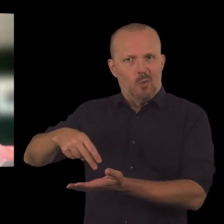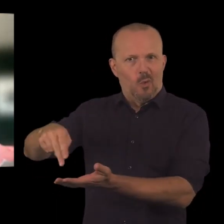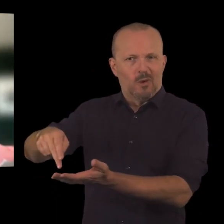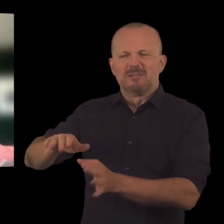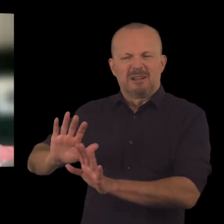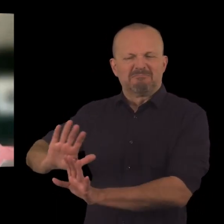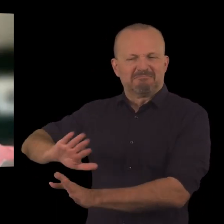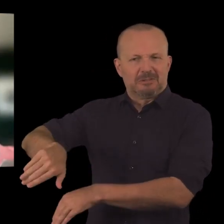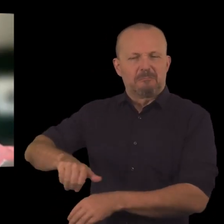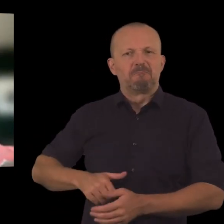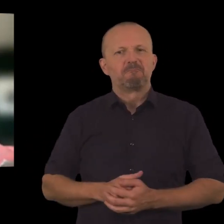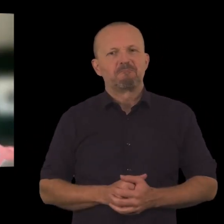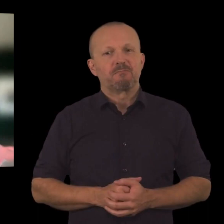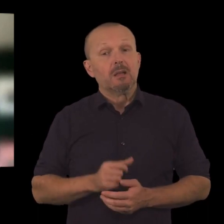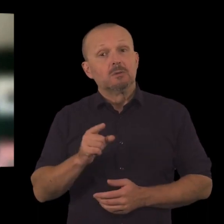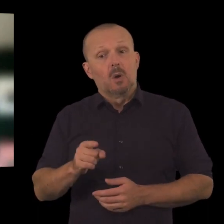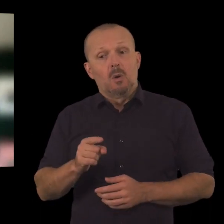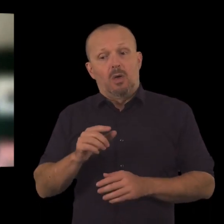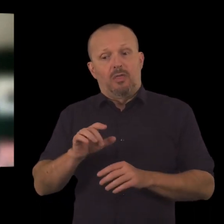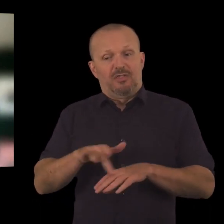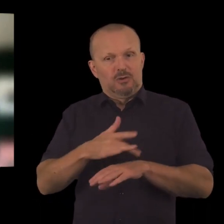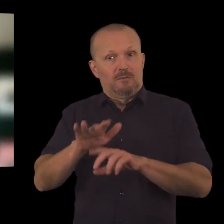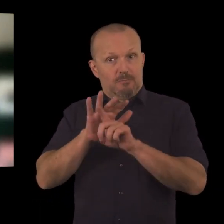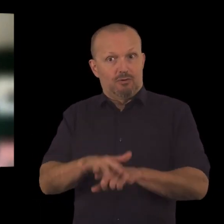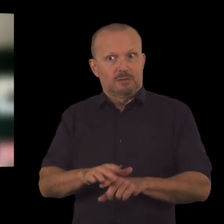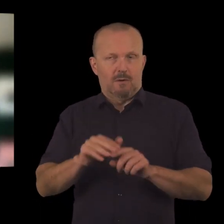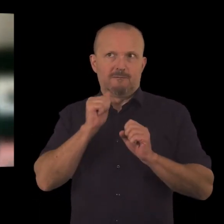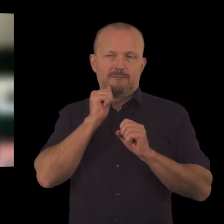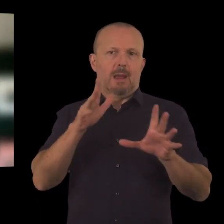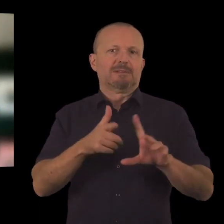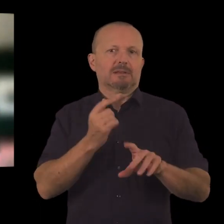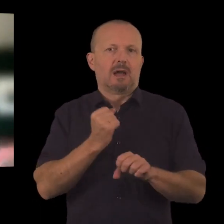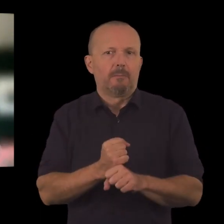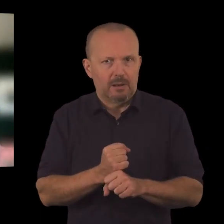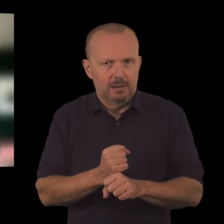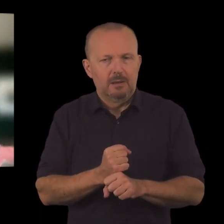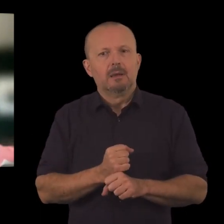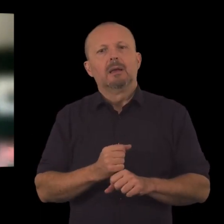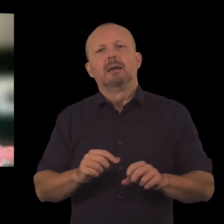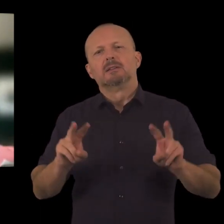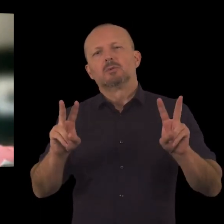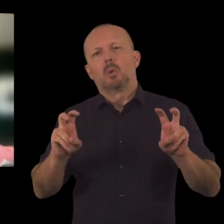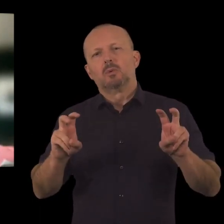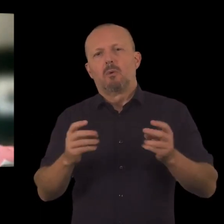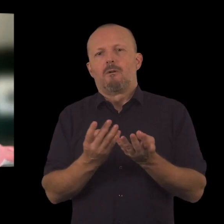time, and lots of people don't necessarily use it now, but it's that's what it is.